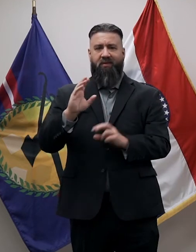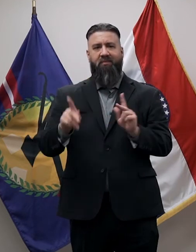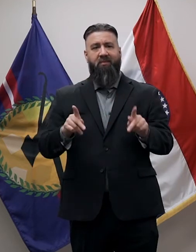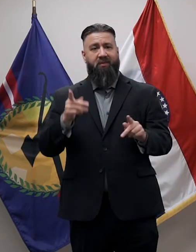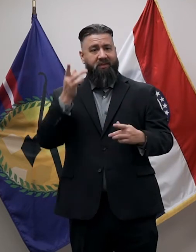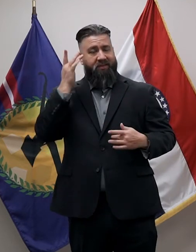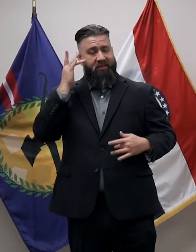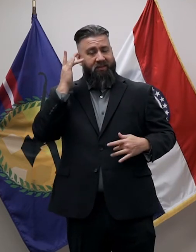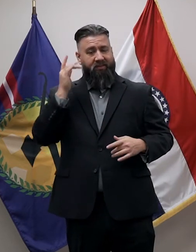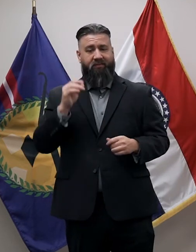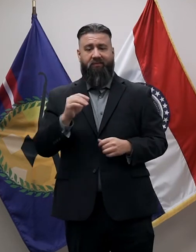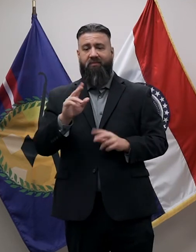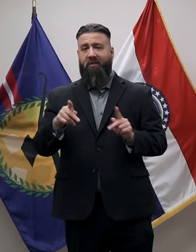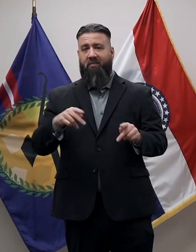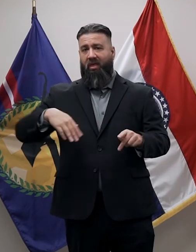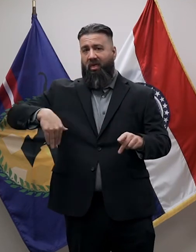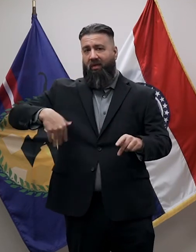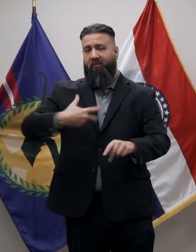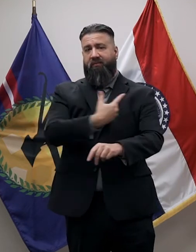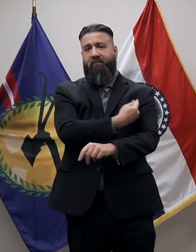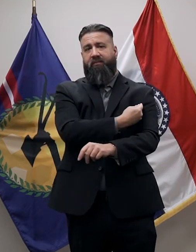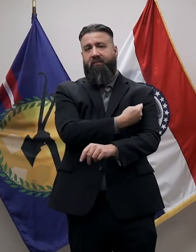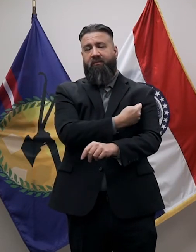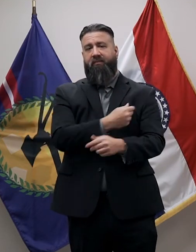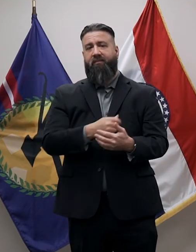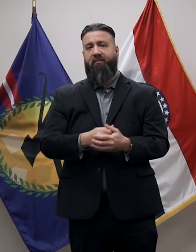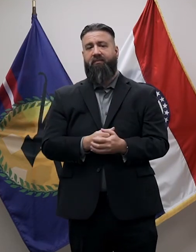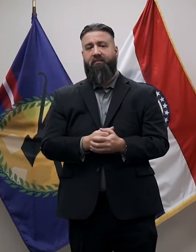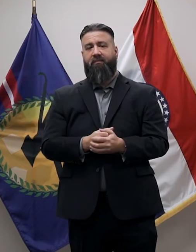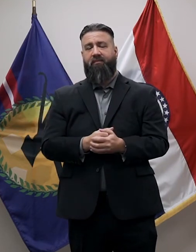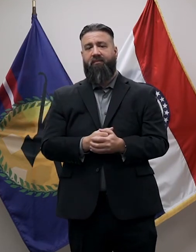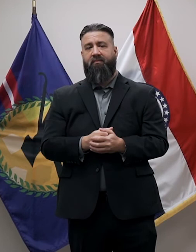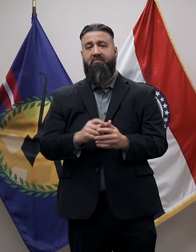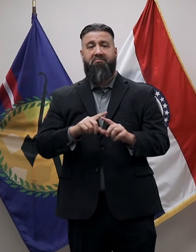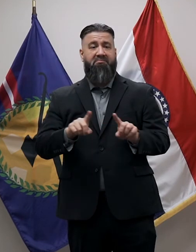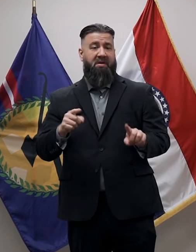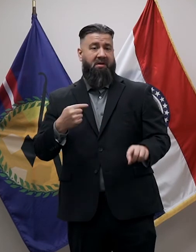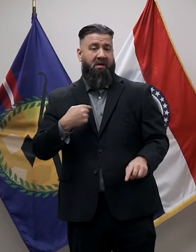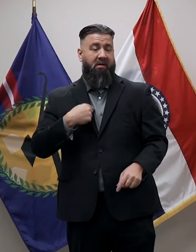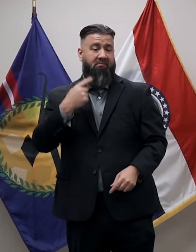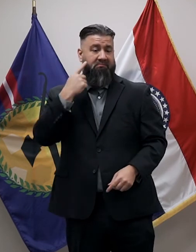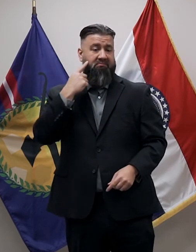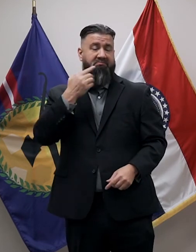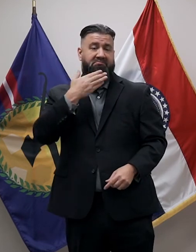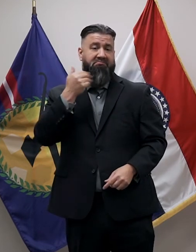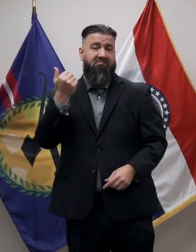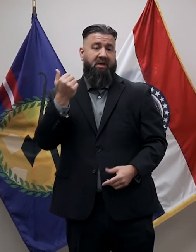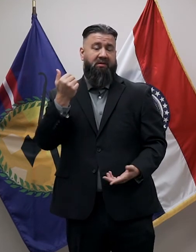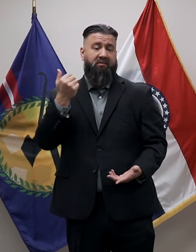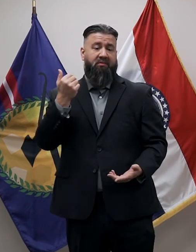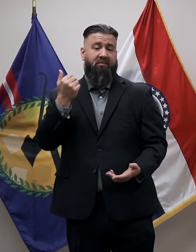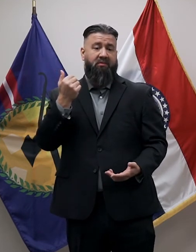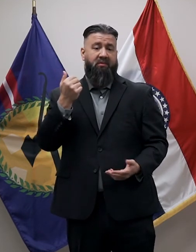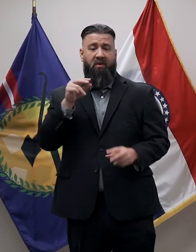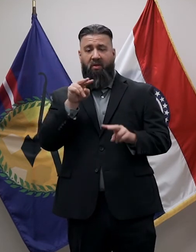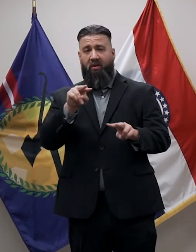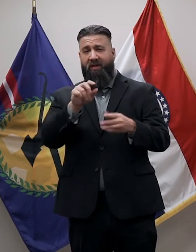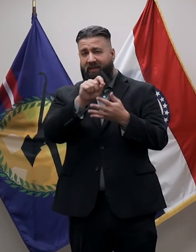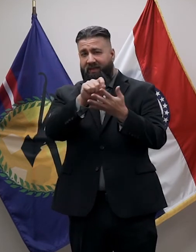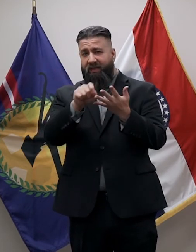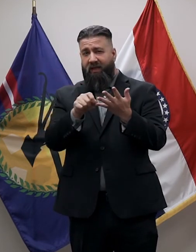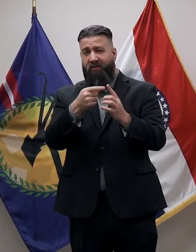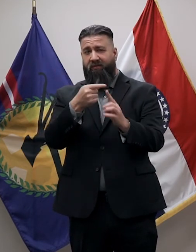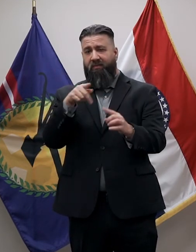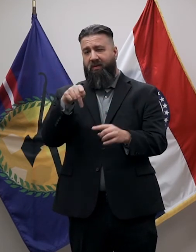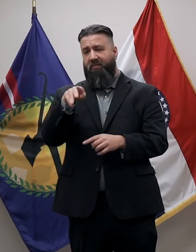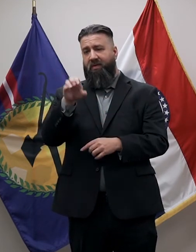immunocompromised, folks that aren't vaccinated. But I think it would be better to look at the details from the public